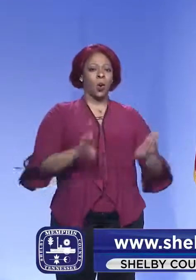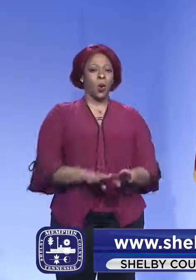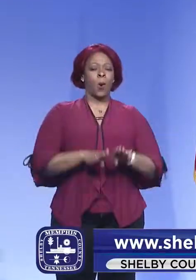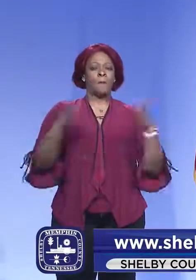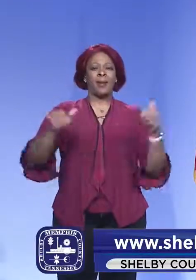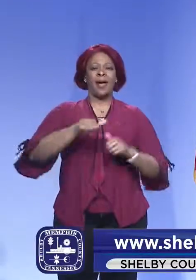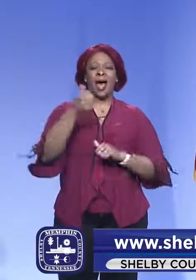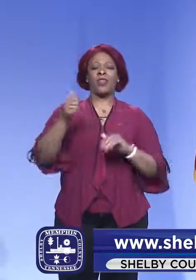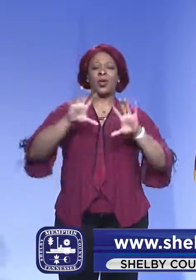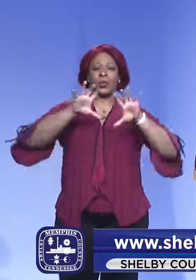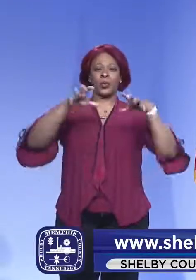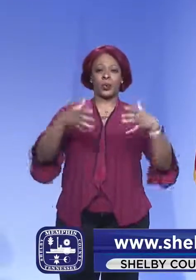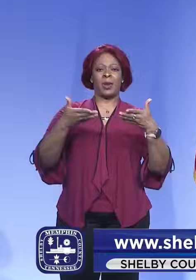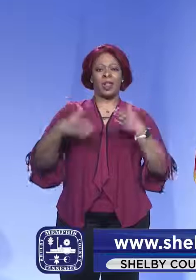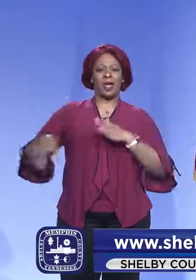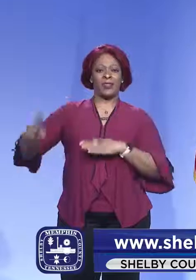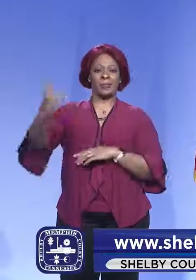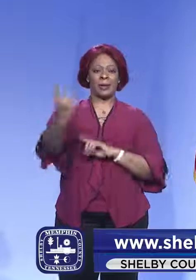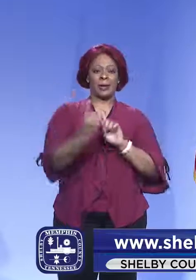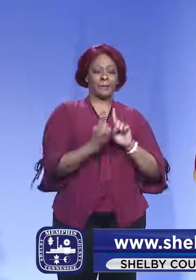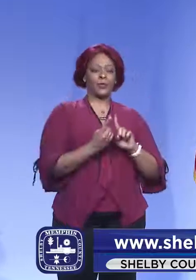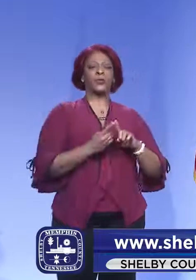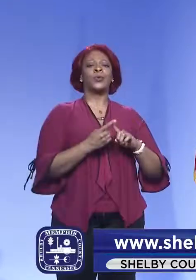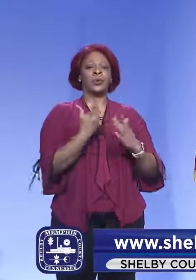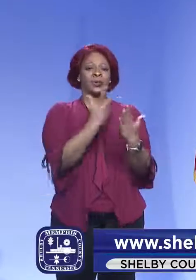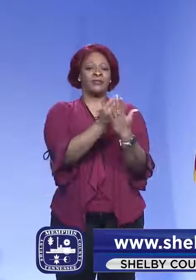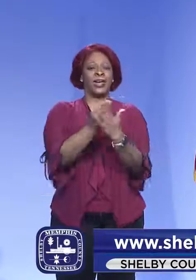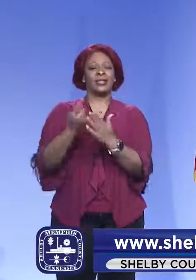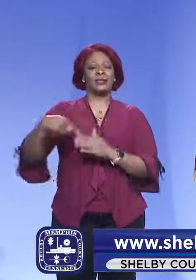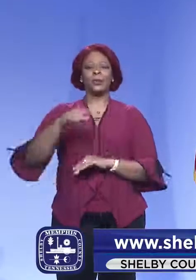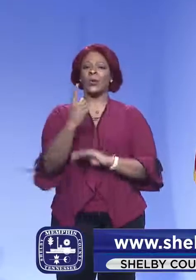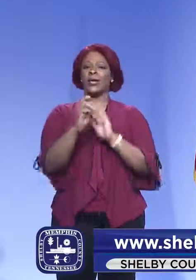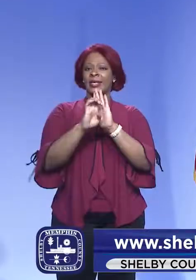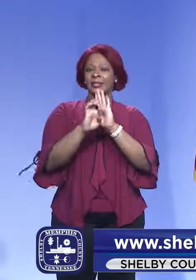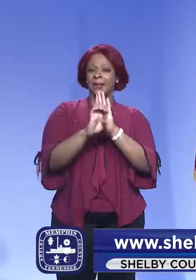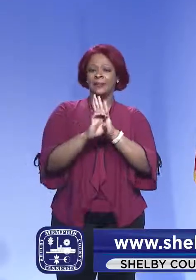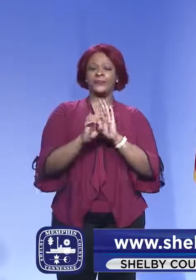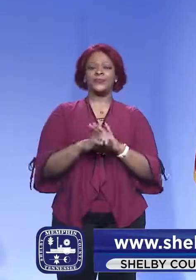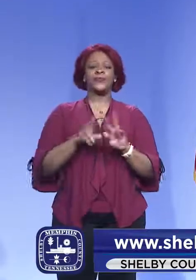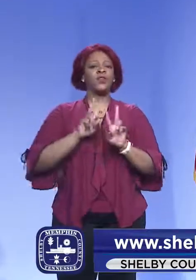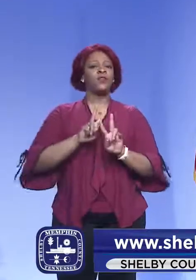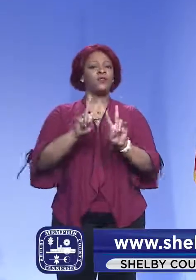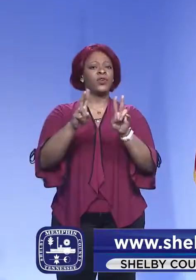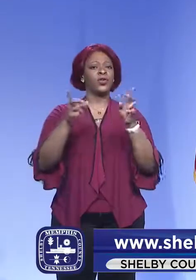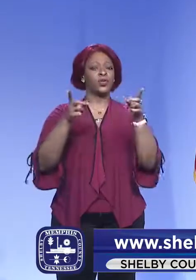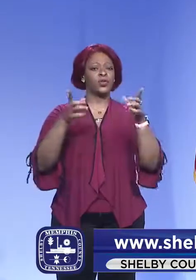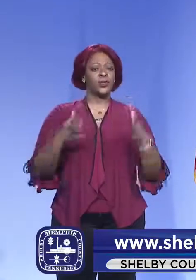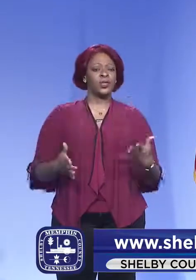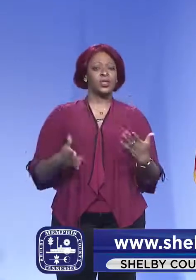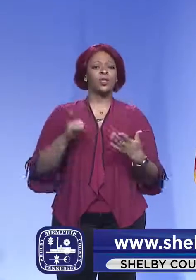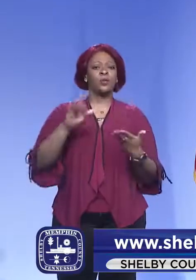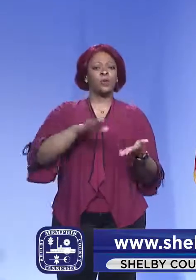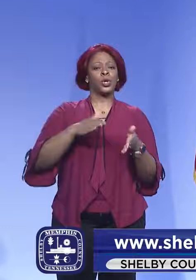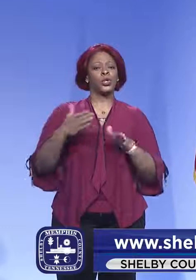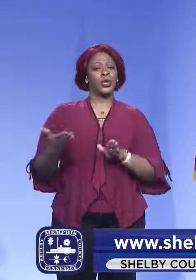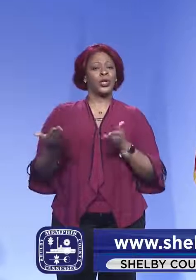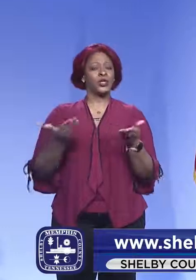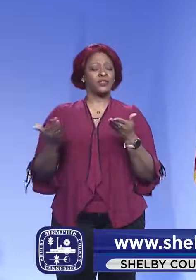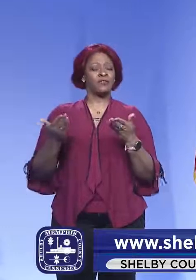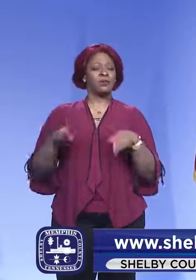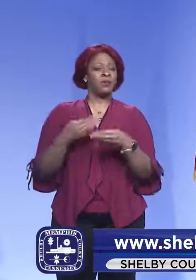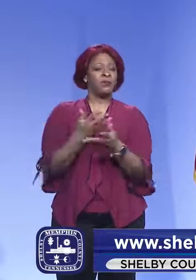up to other groups to allow them to come through. And the specific example is the funeral directors and mortuary service